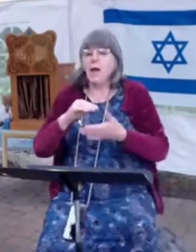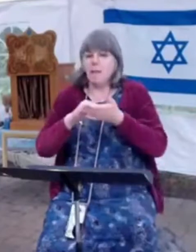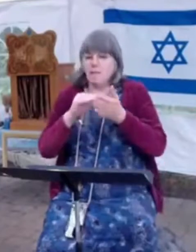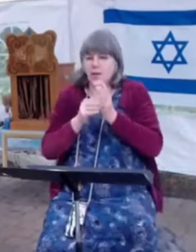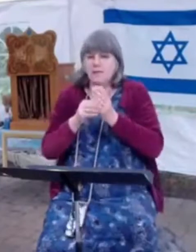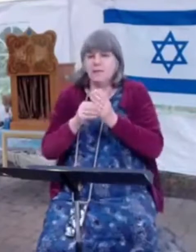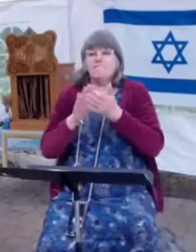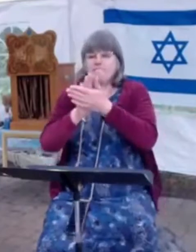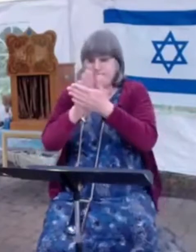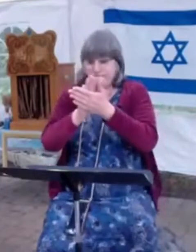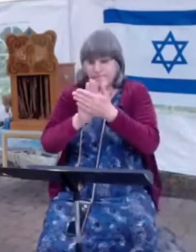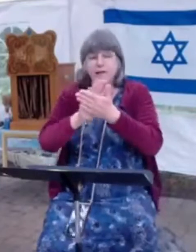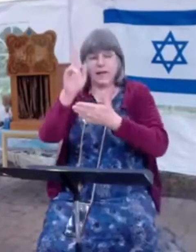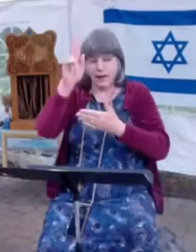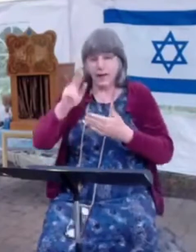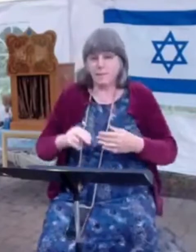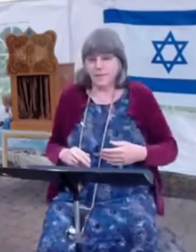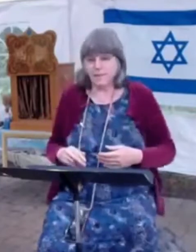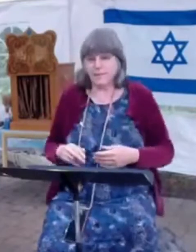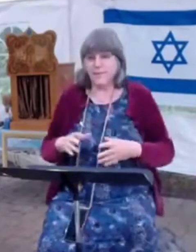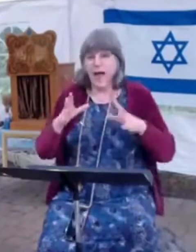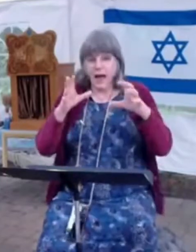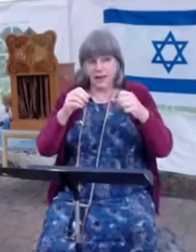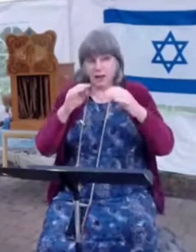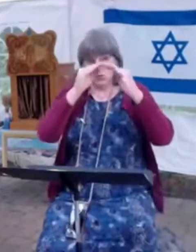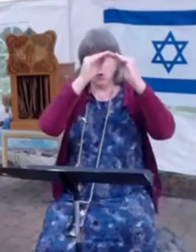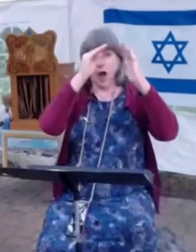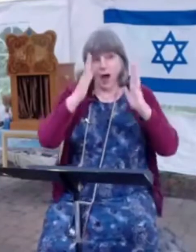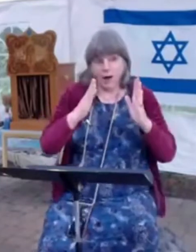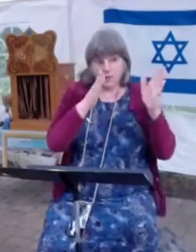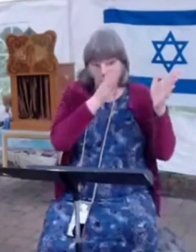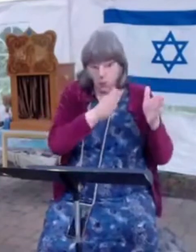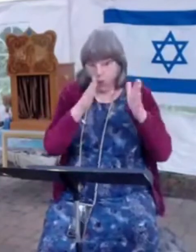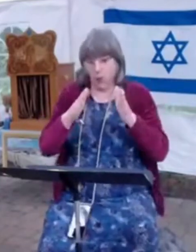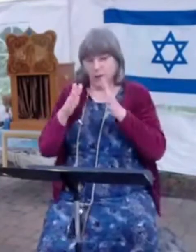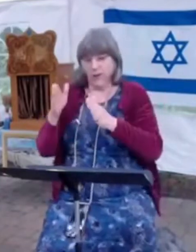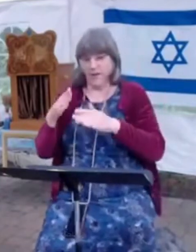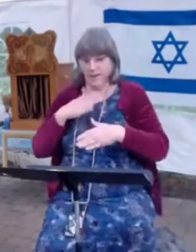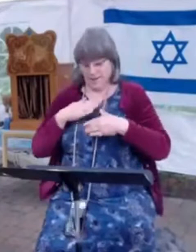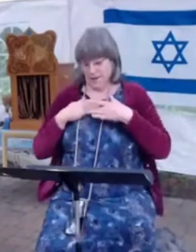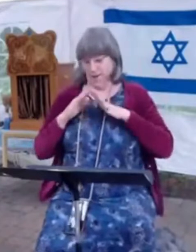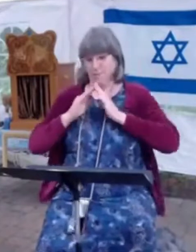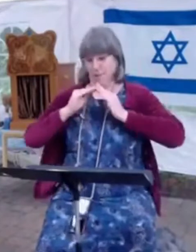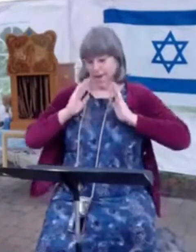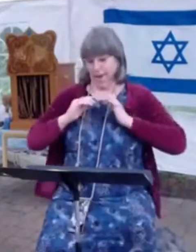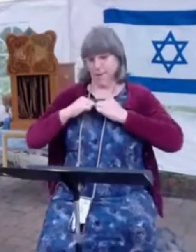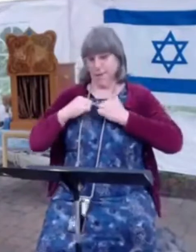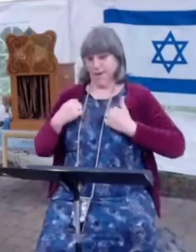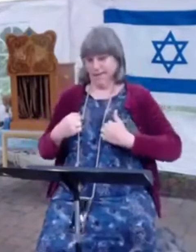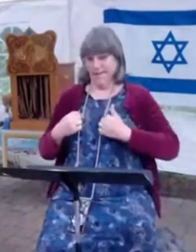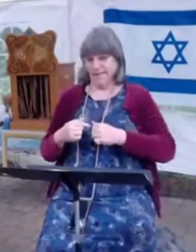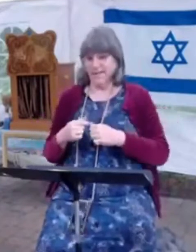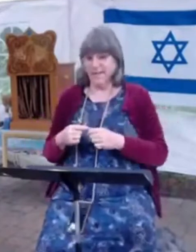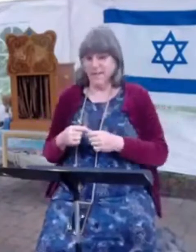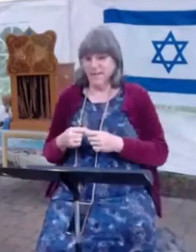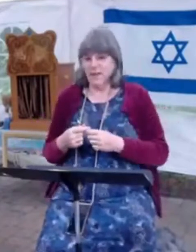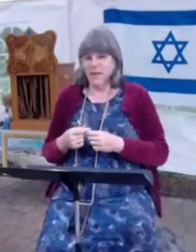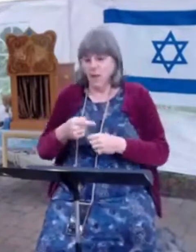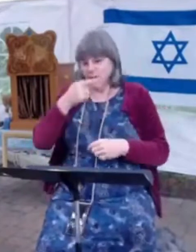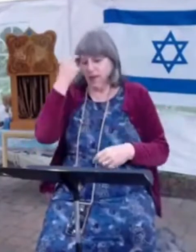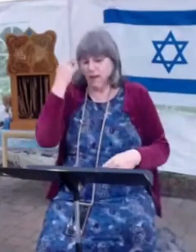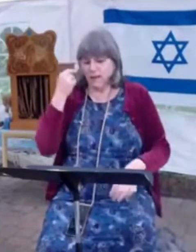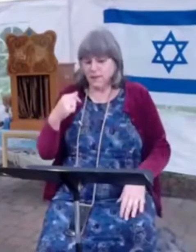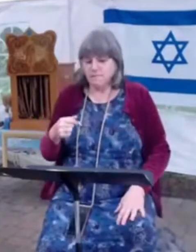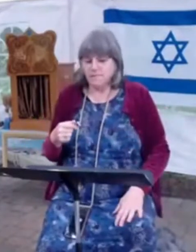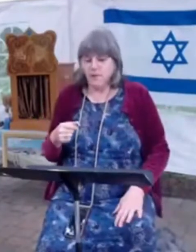in order, financially and otherwise, and socially. The master is returning from his long